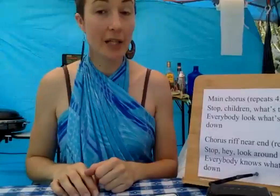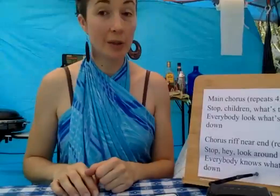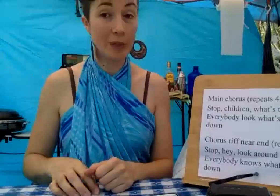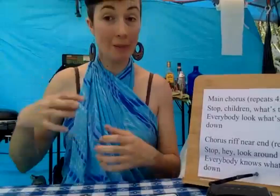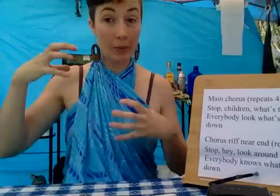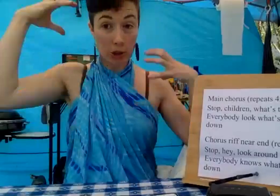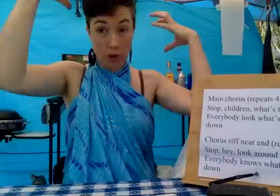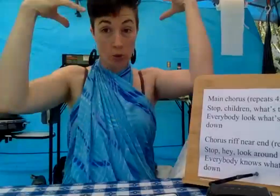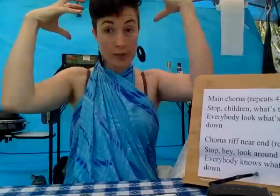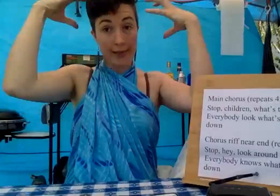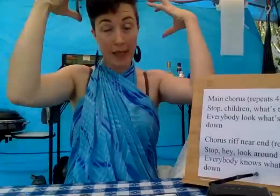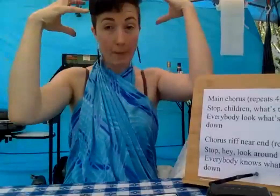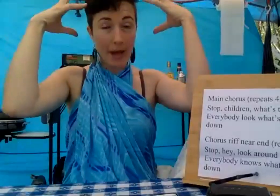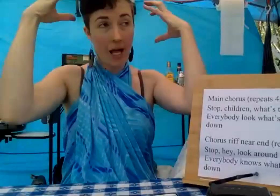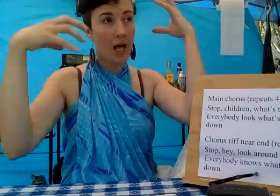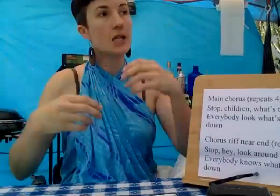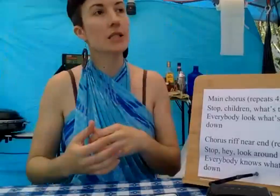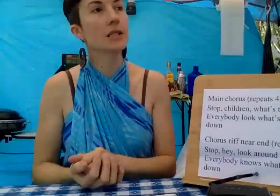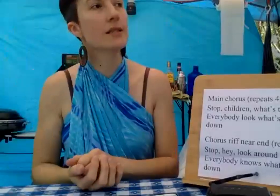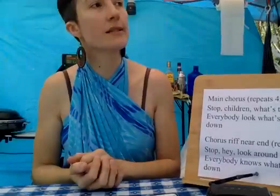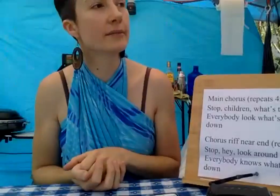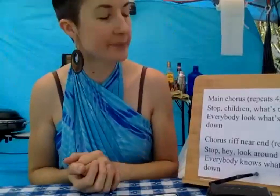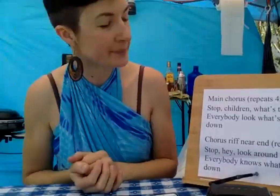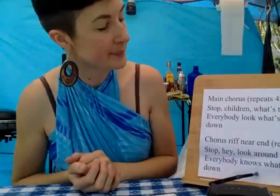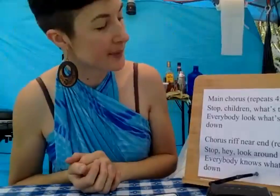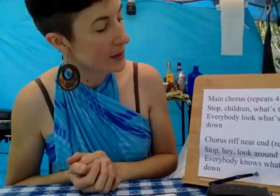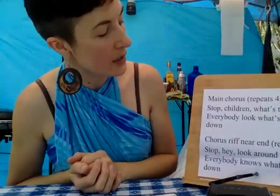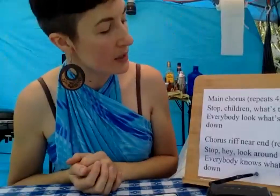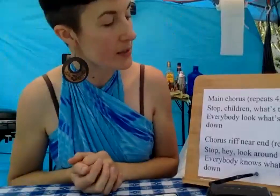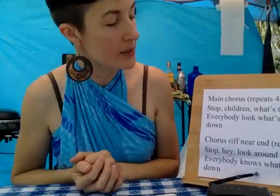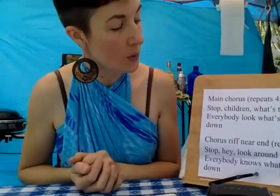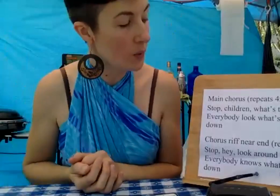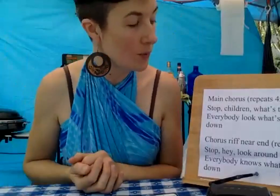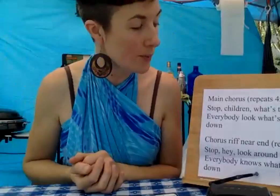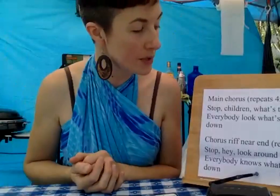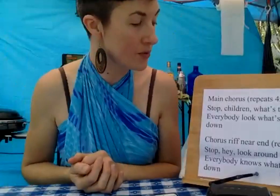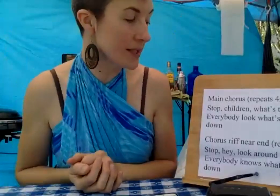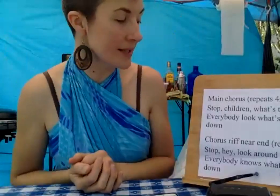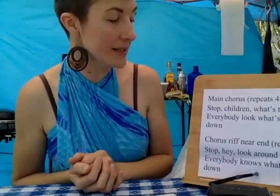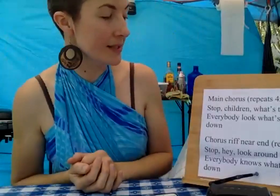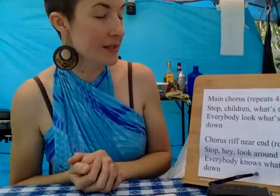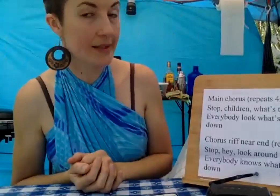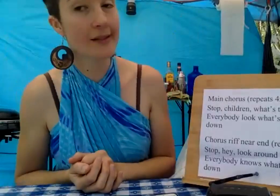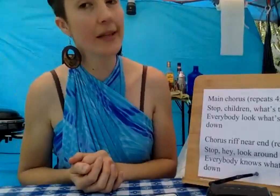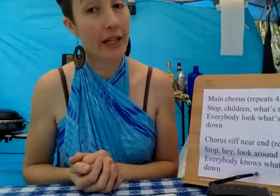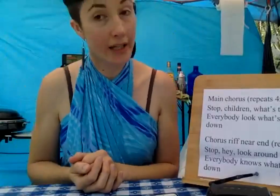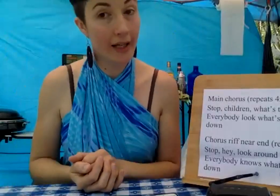Young people speaking their minds, getting so much resistance